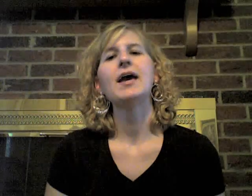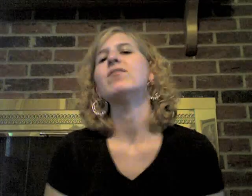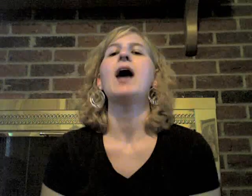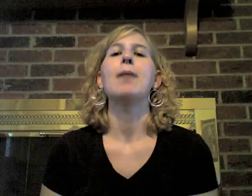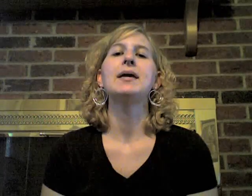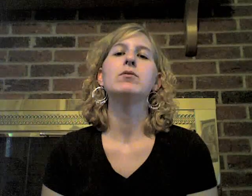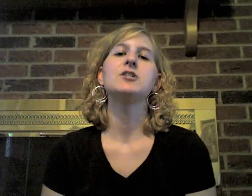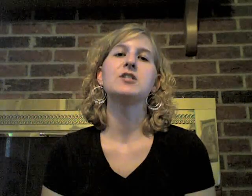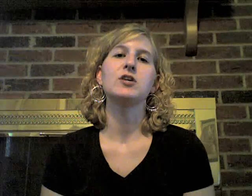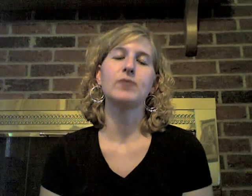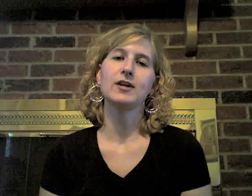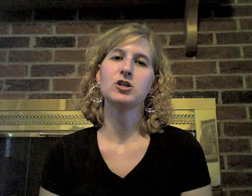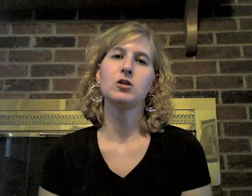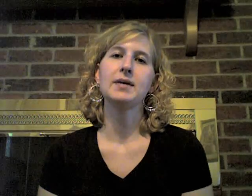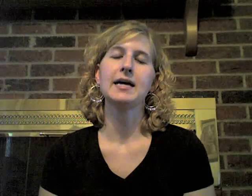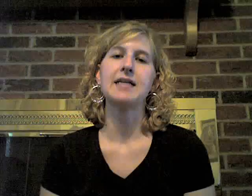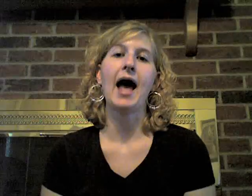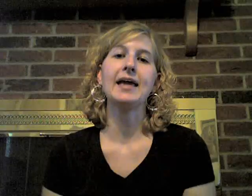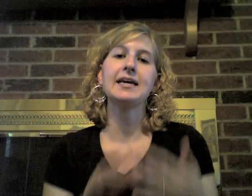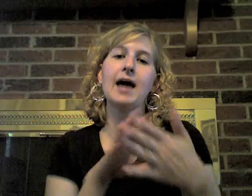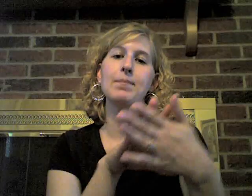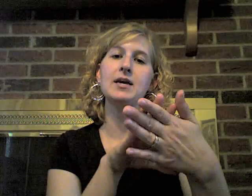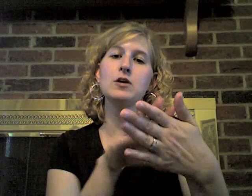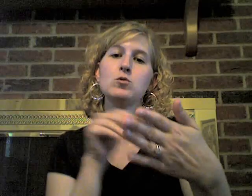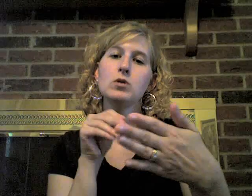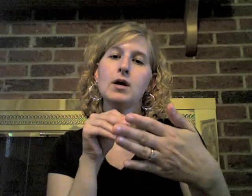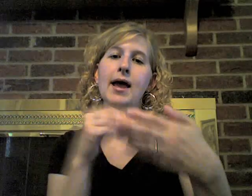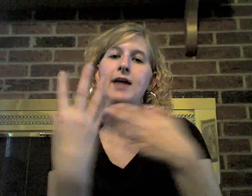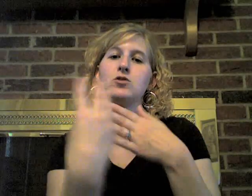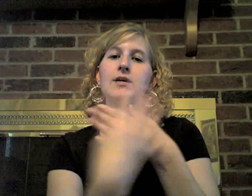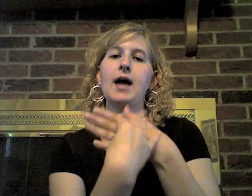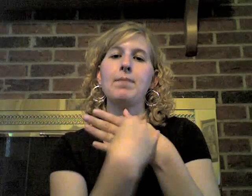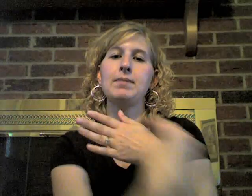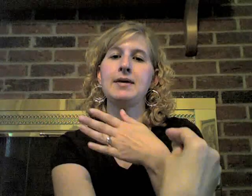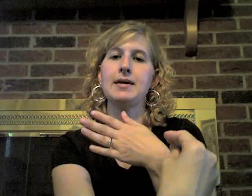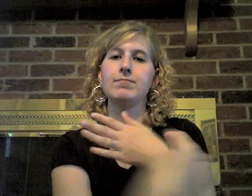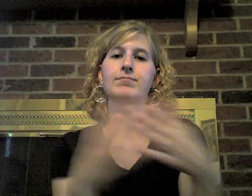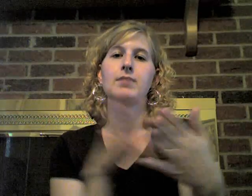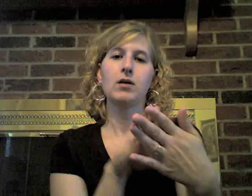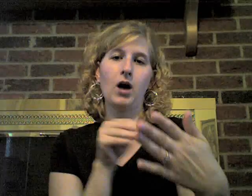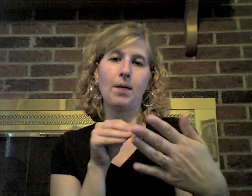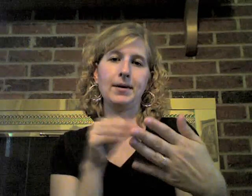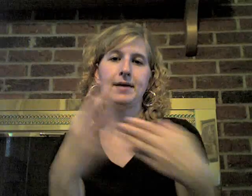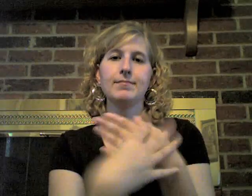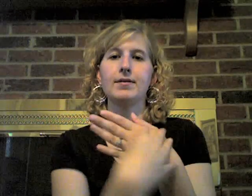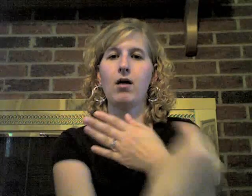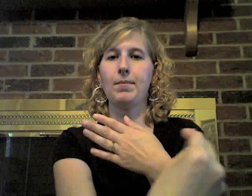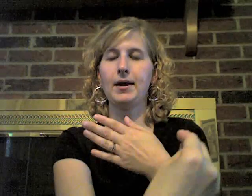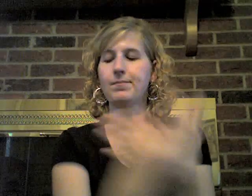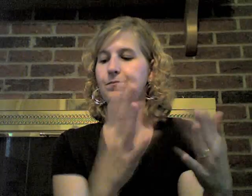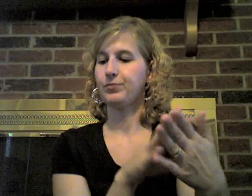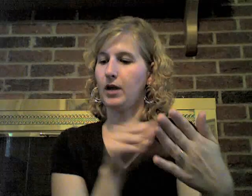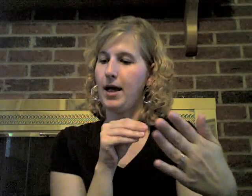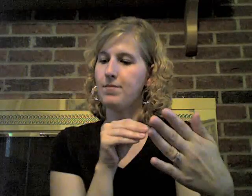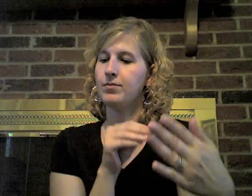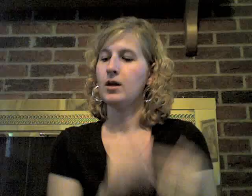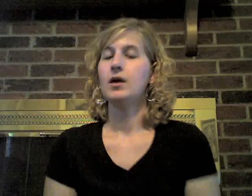have copy, which is a directional, because I can copy you and you can copy me. Copy. Okay.